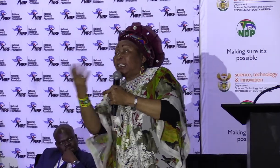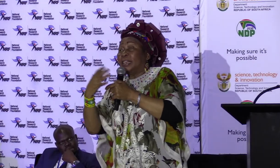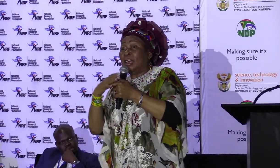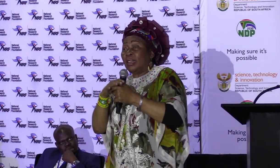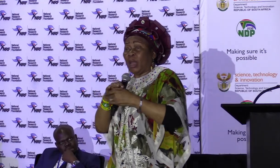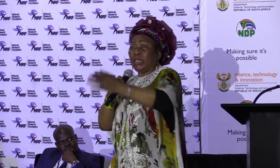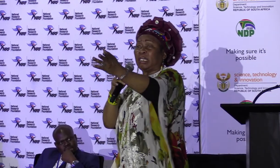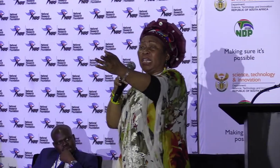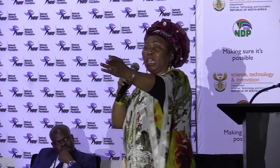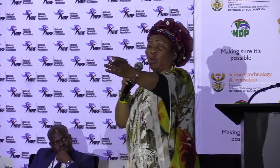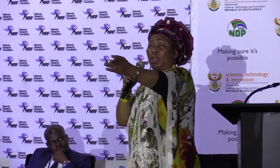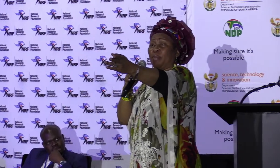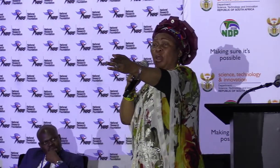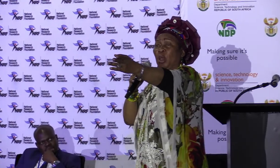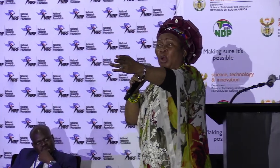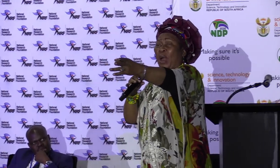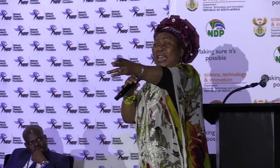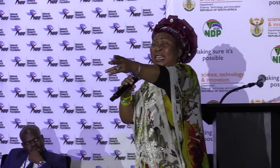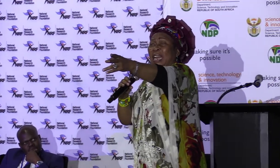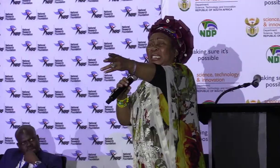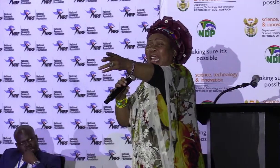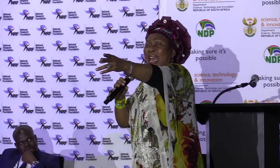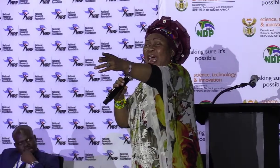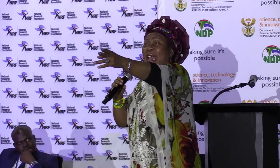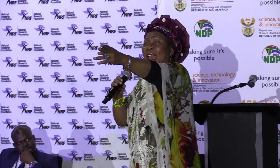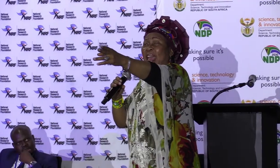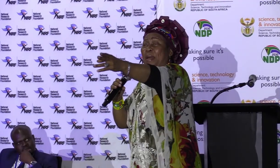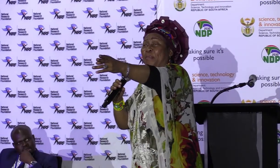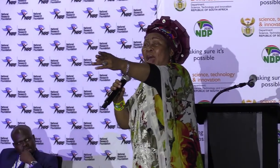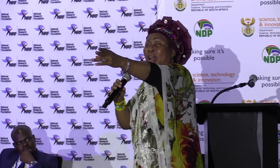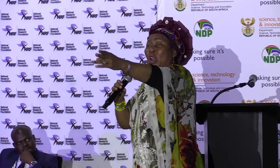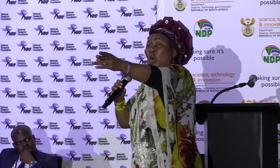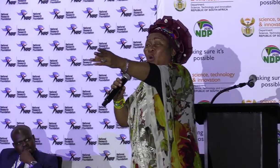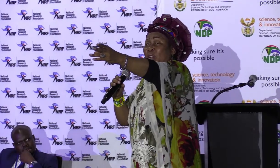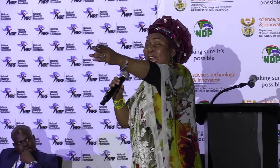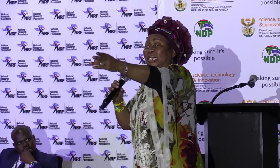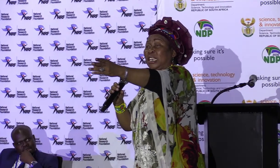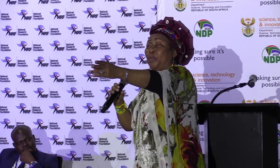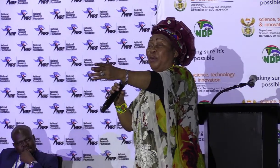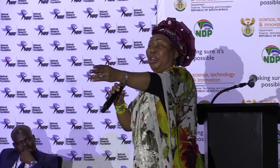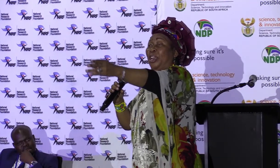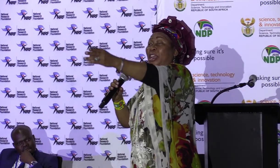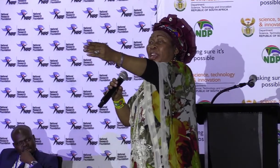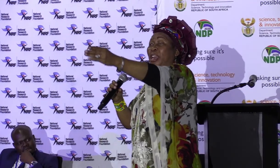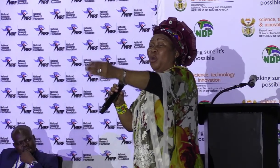And as they receded, they were singing to him, when Themba